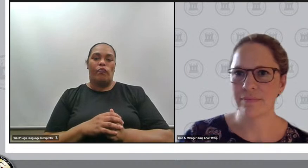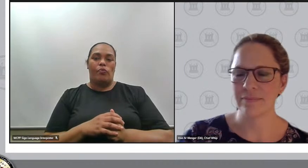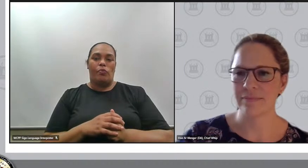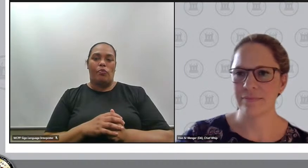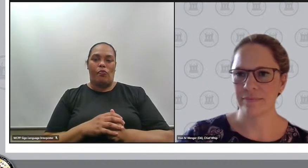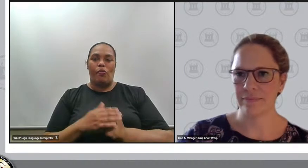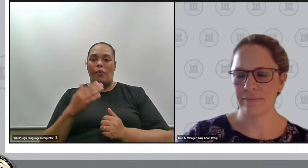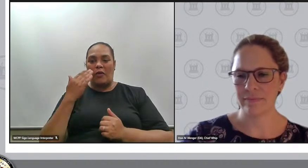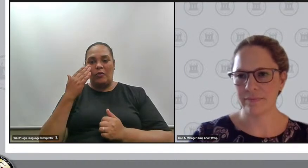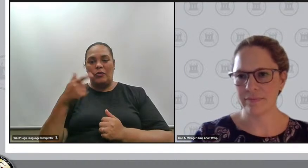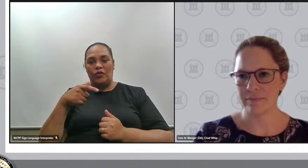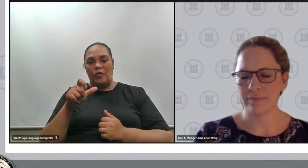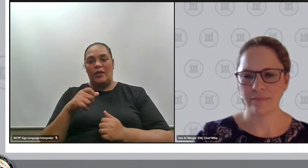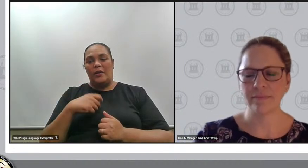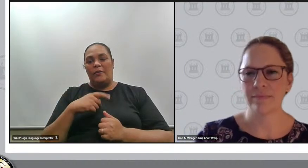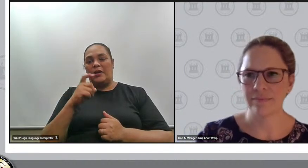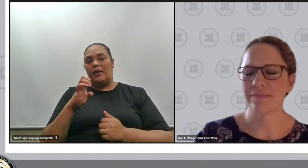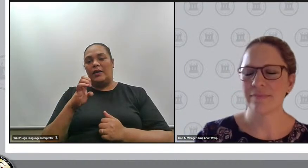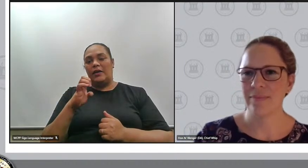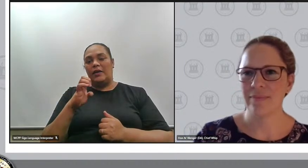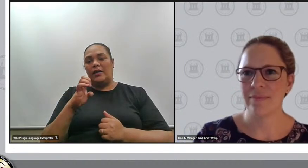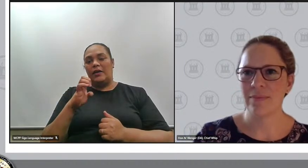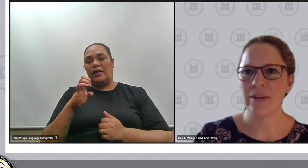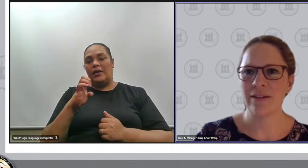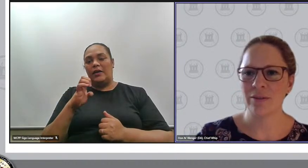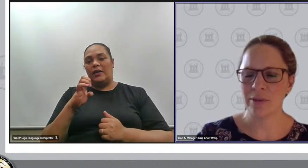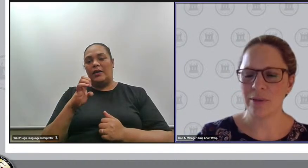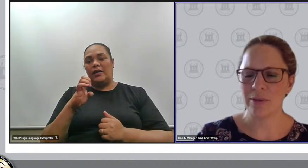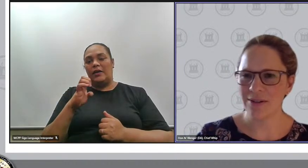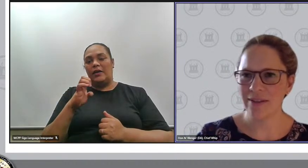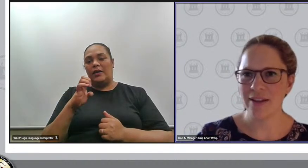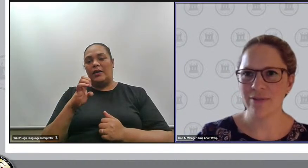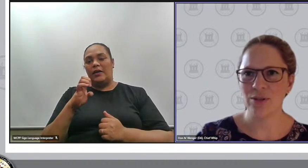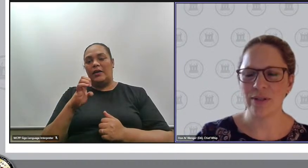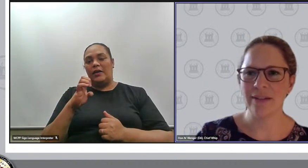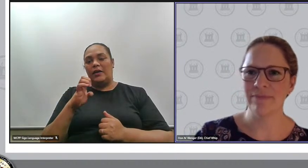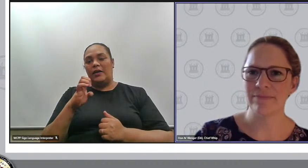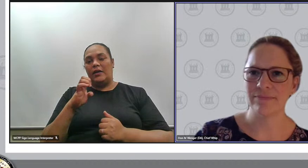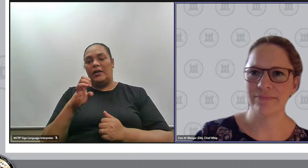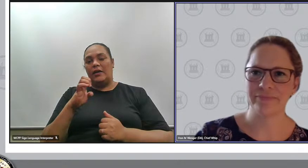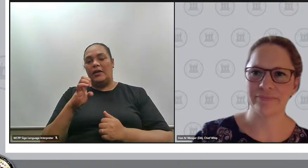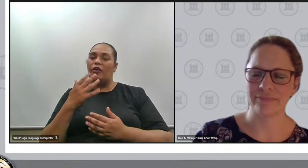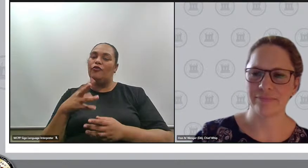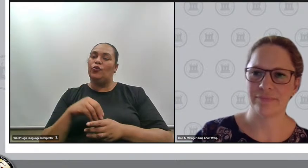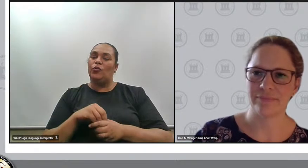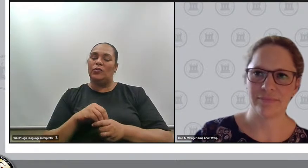Morning, Chairperson. Melikaya Tagwa. Morning, Honourable Tlego, thank you for joining.